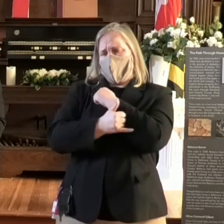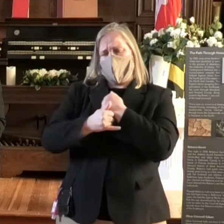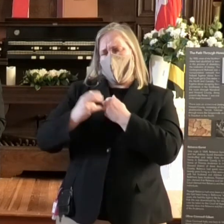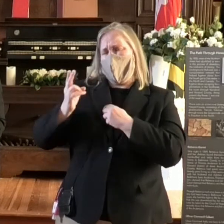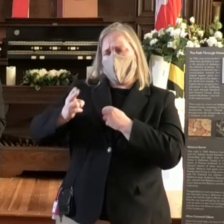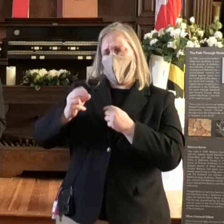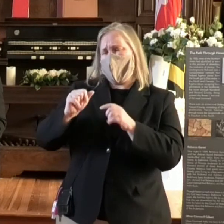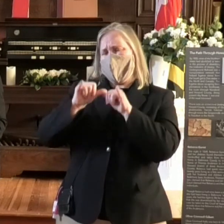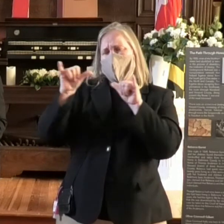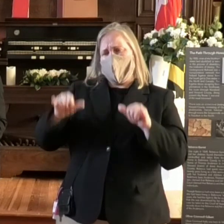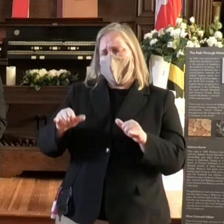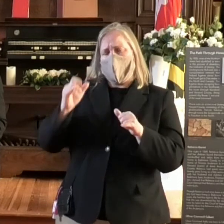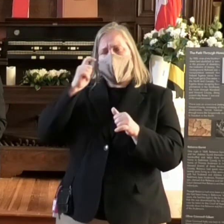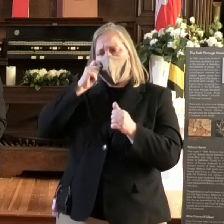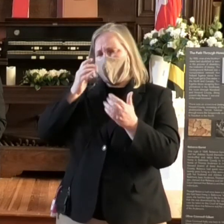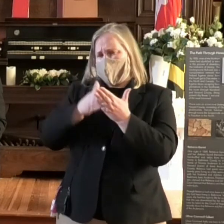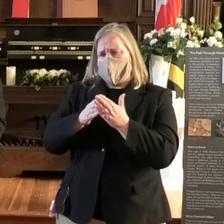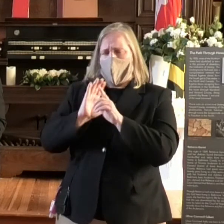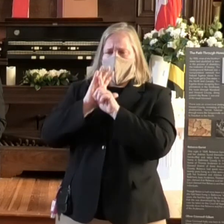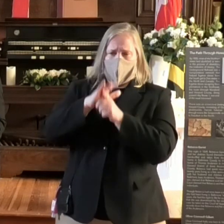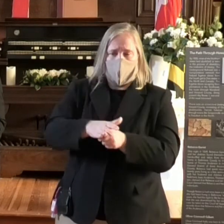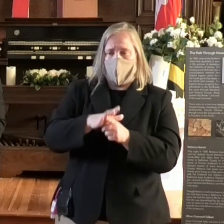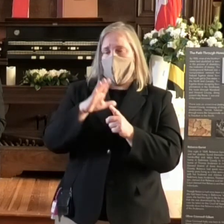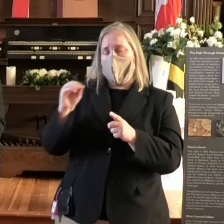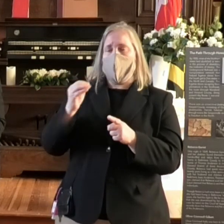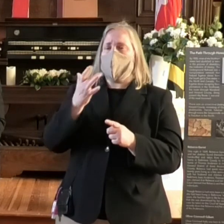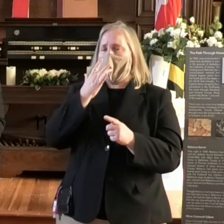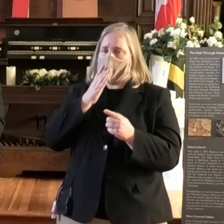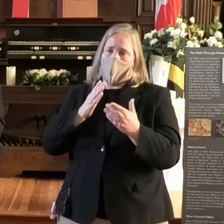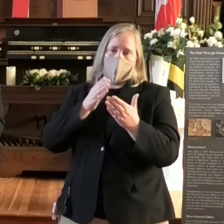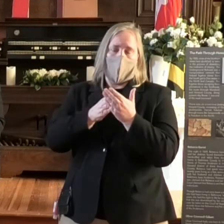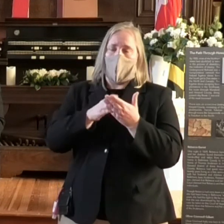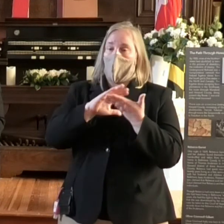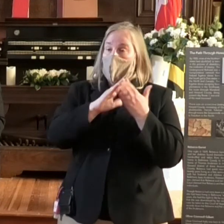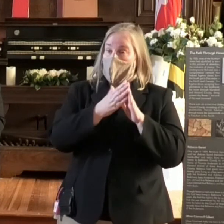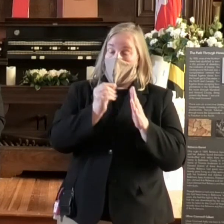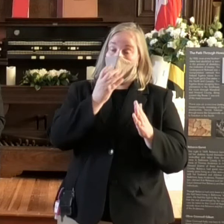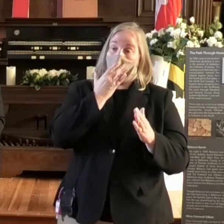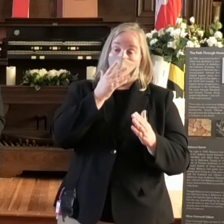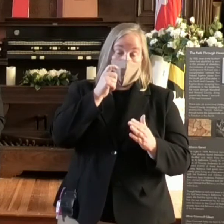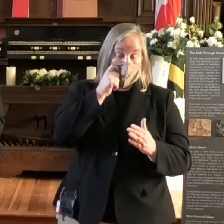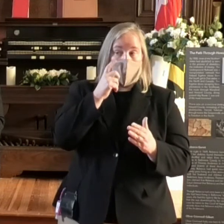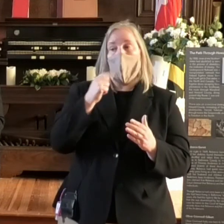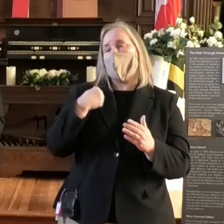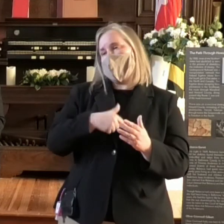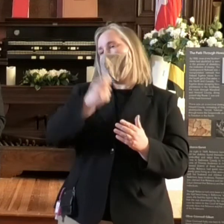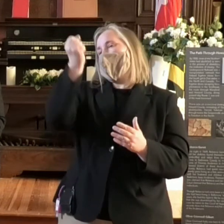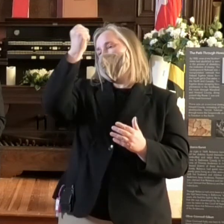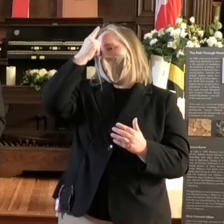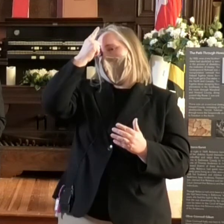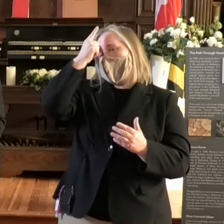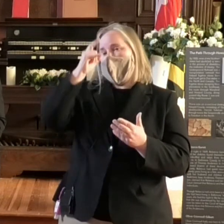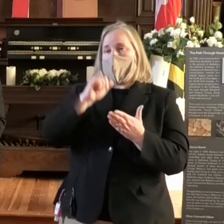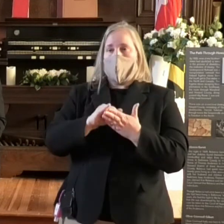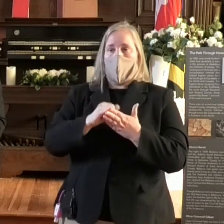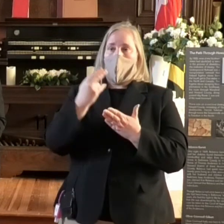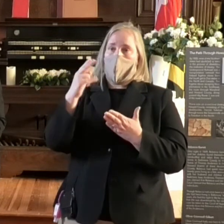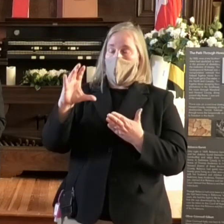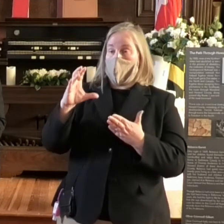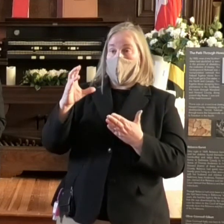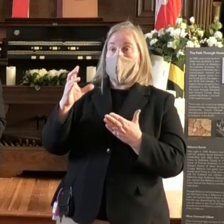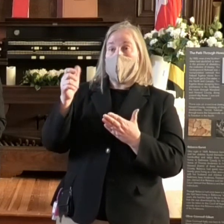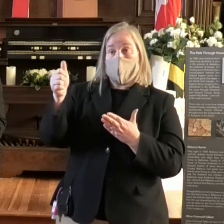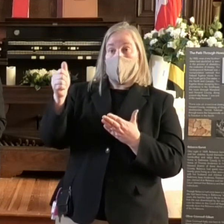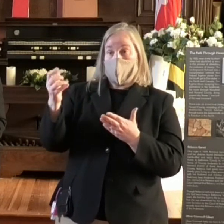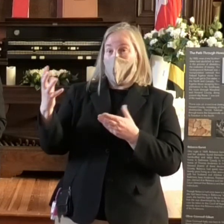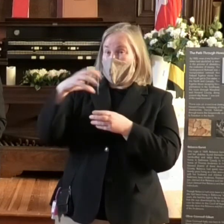systematic racism, oppression, and biases against communities of color, and we understand that Howard County is included